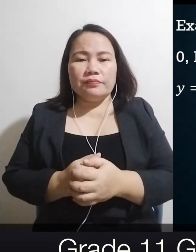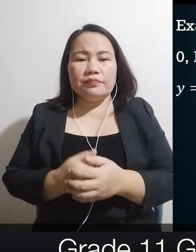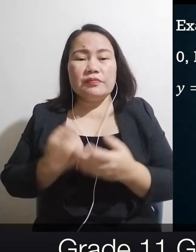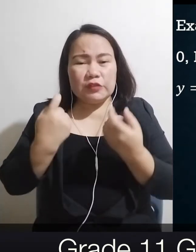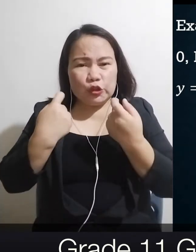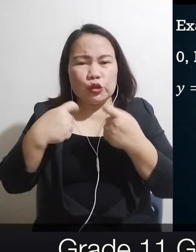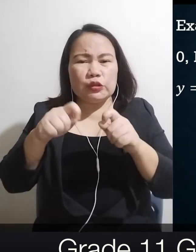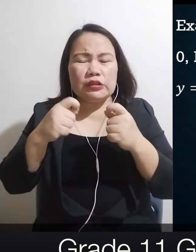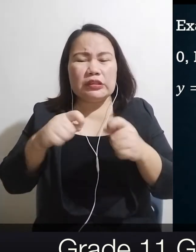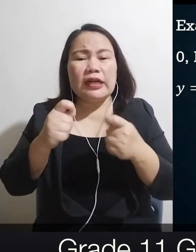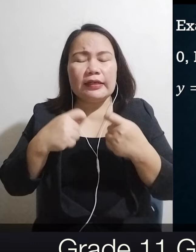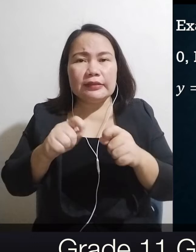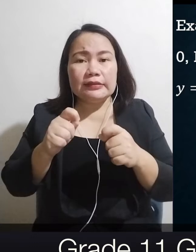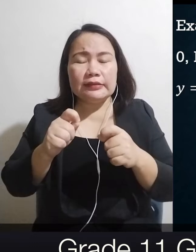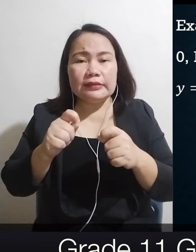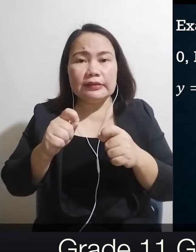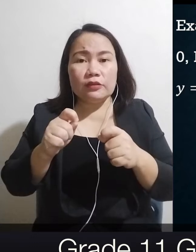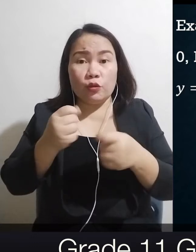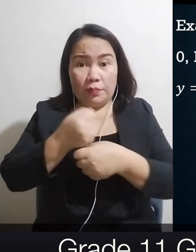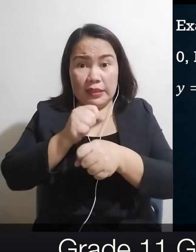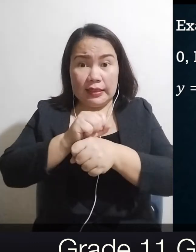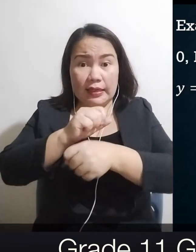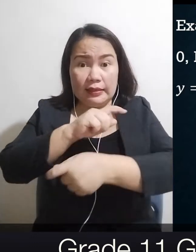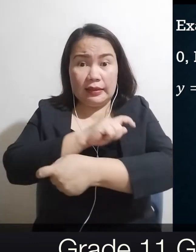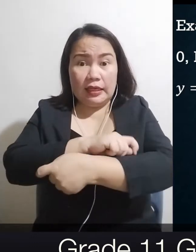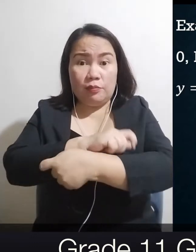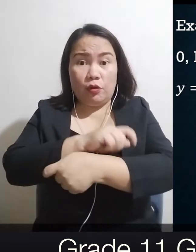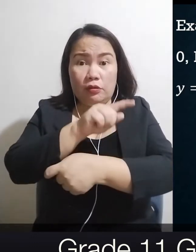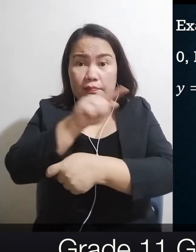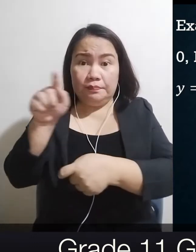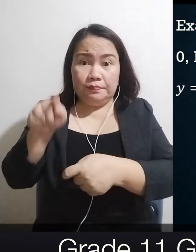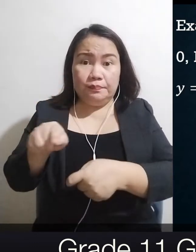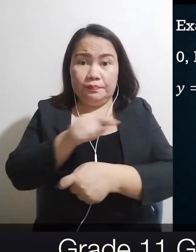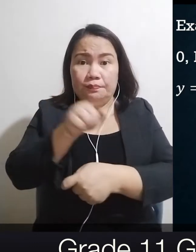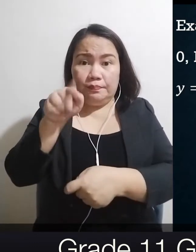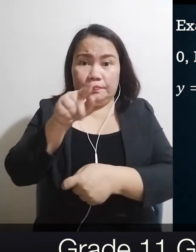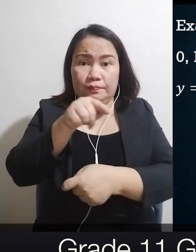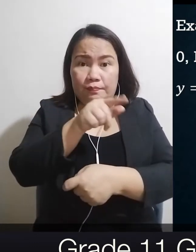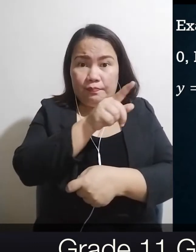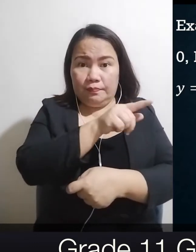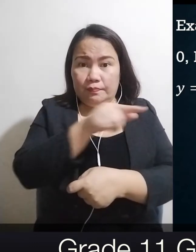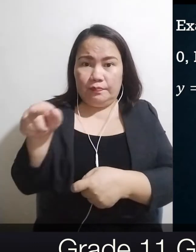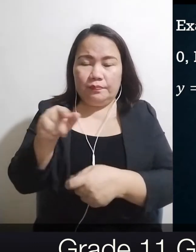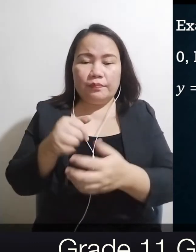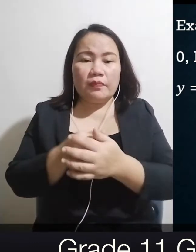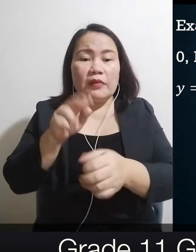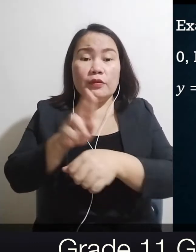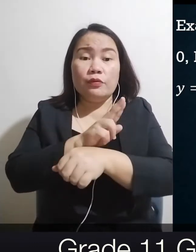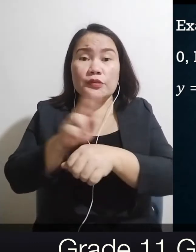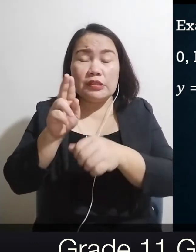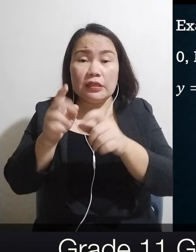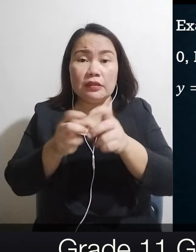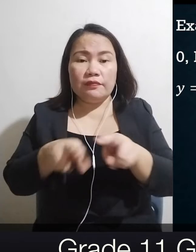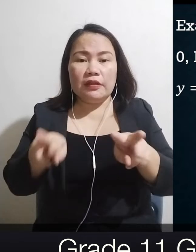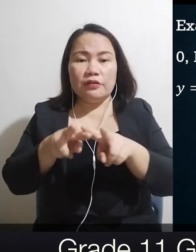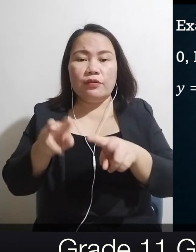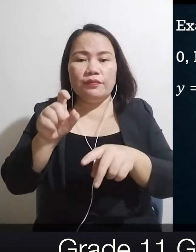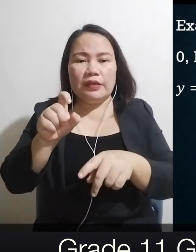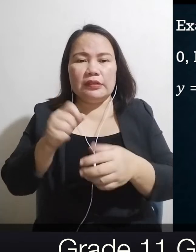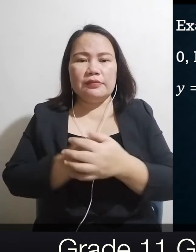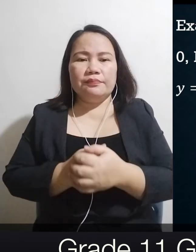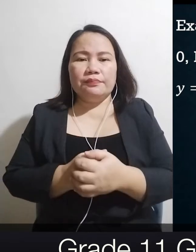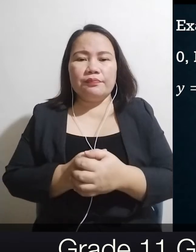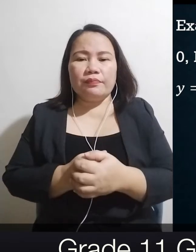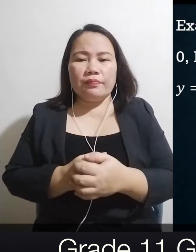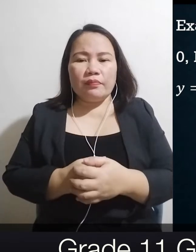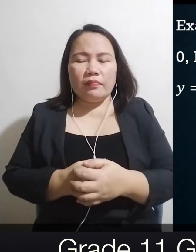I try to construct a table of values using the given values of x. Okay.